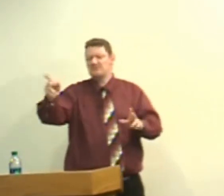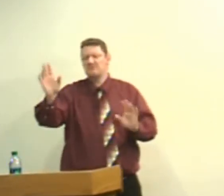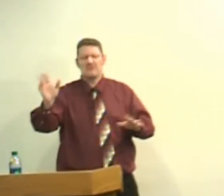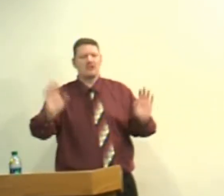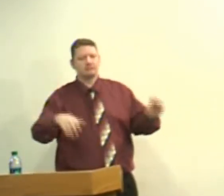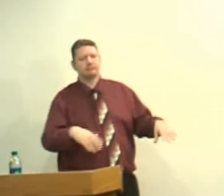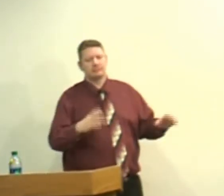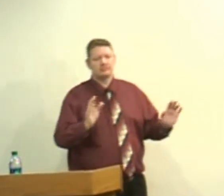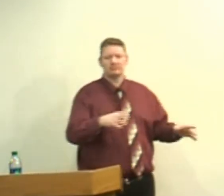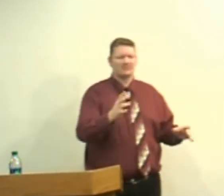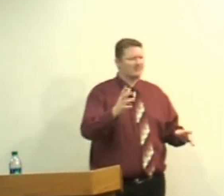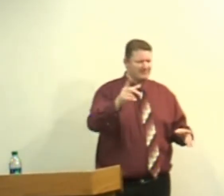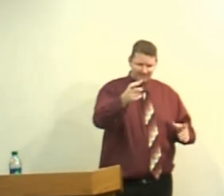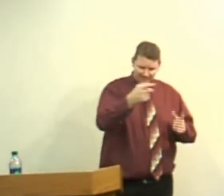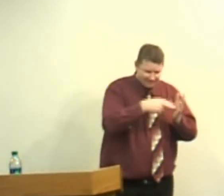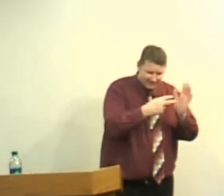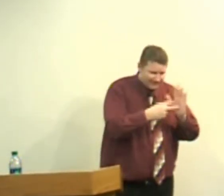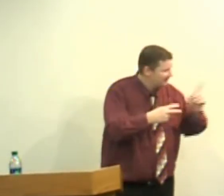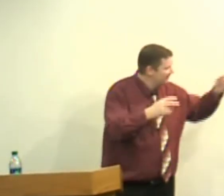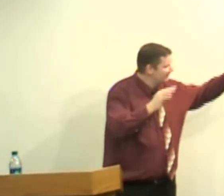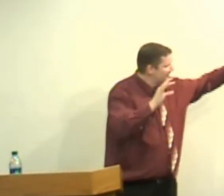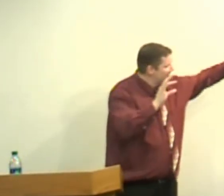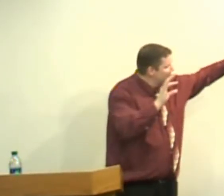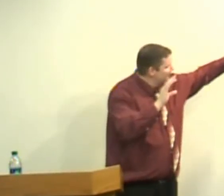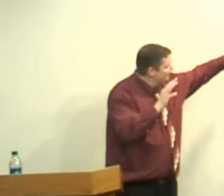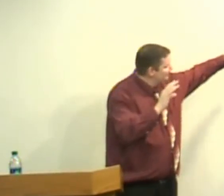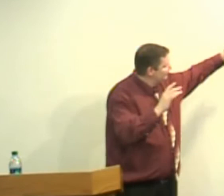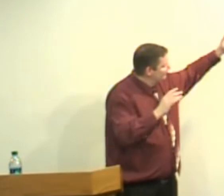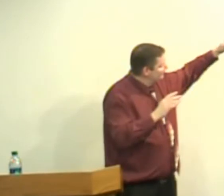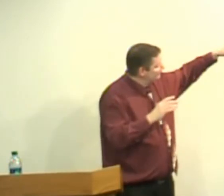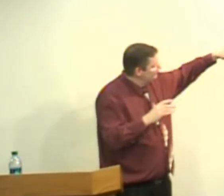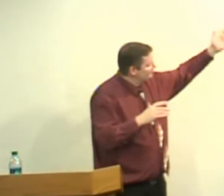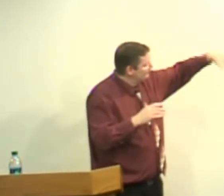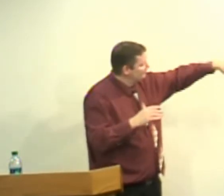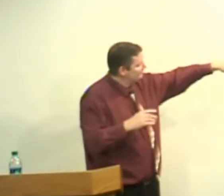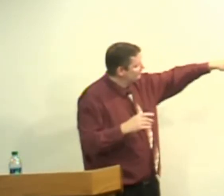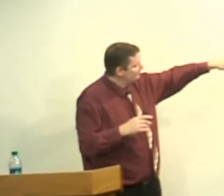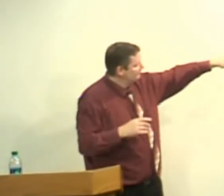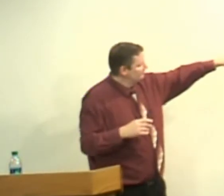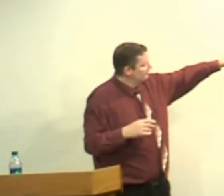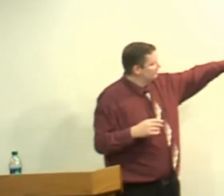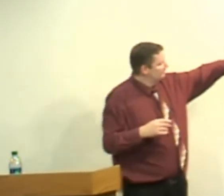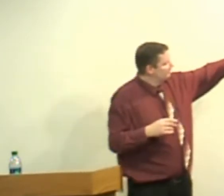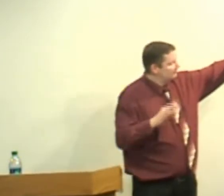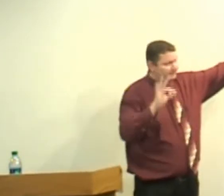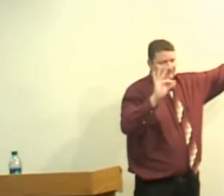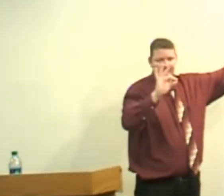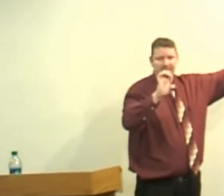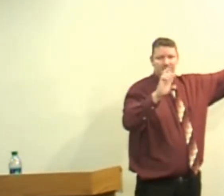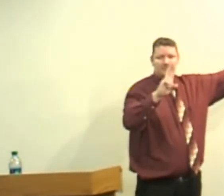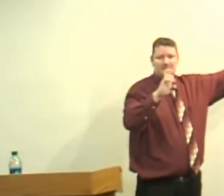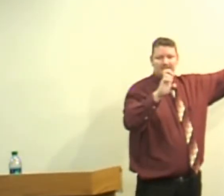oh, yes, sure, I'll get this done or whatever. No. Our love is shown in what we do.